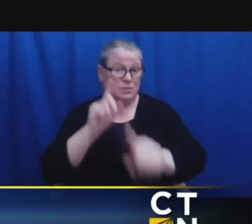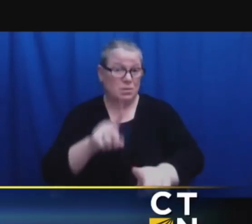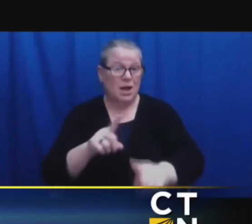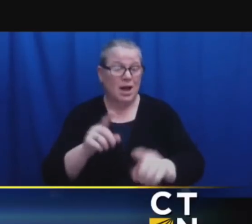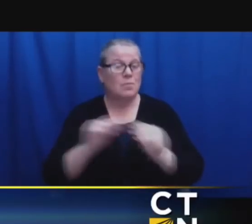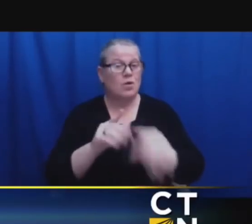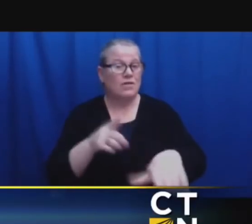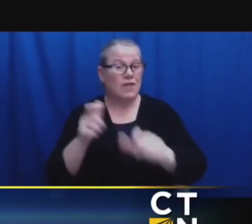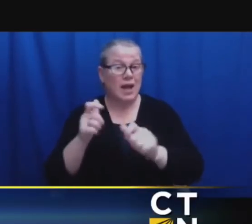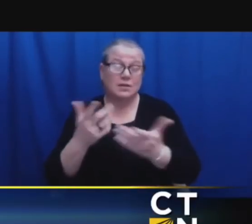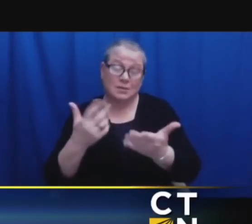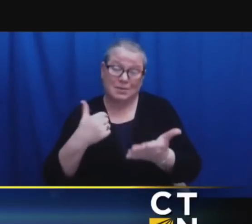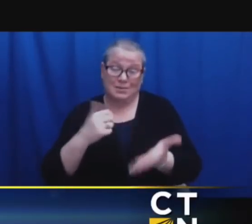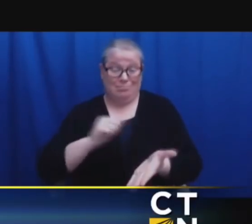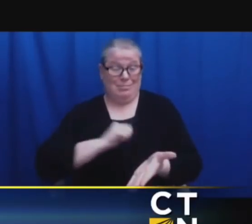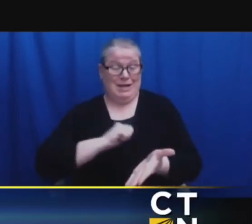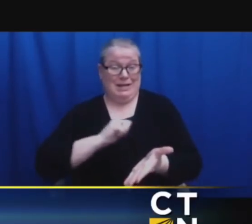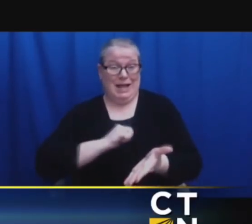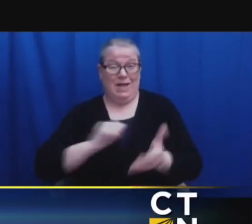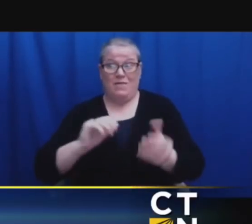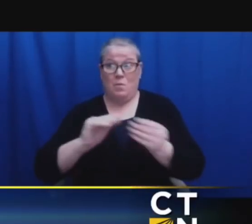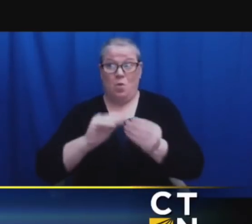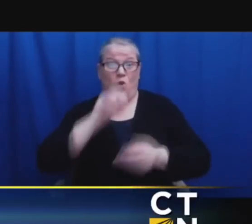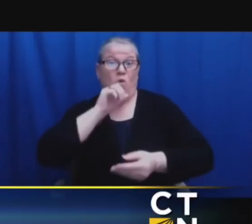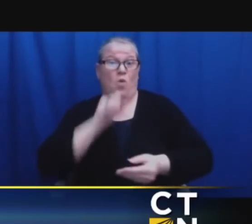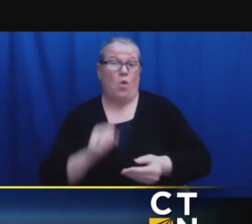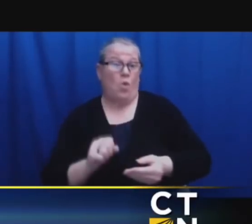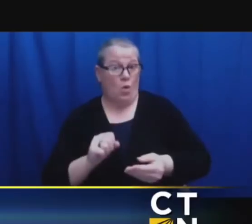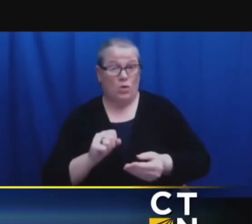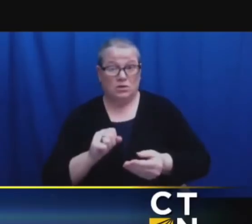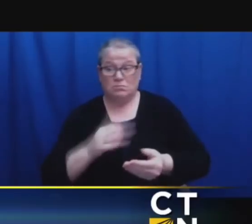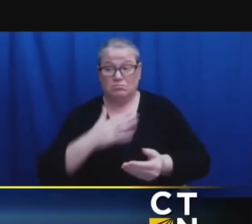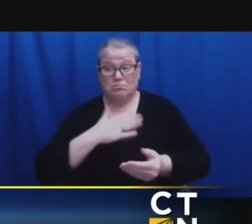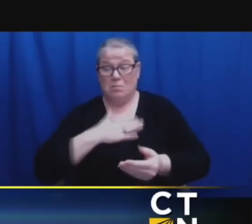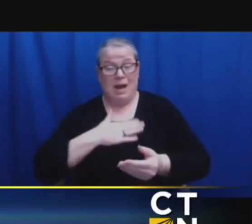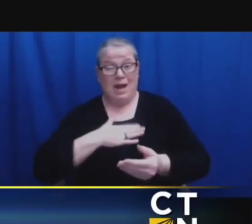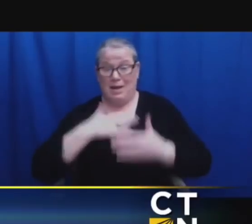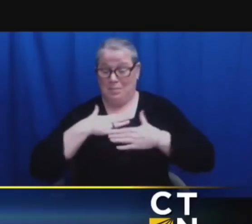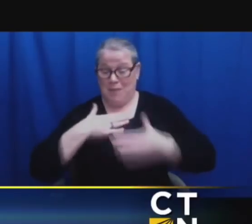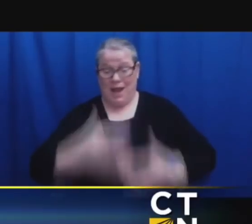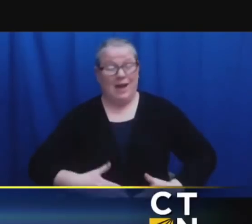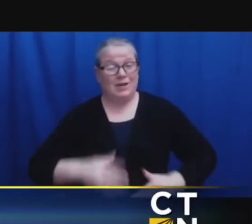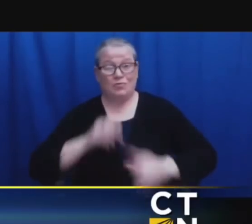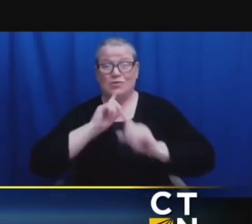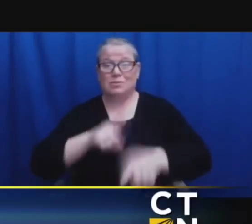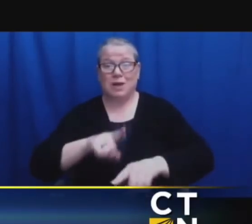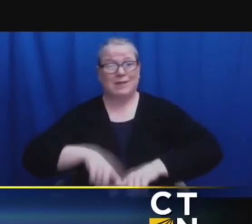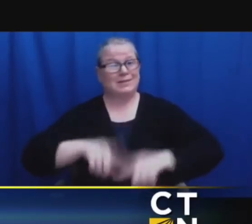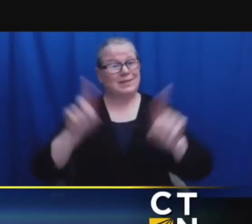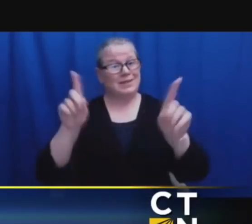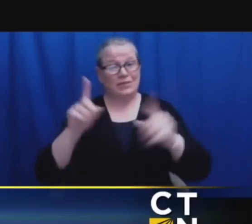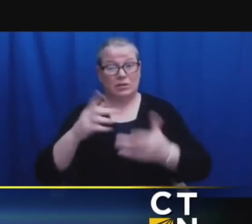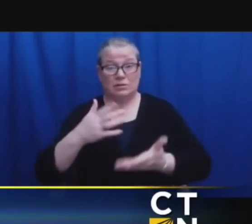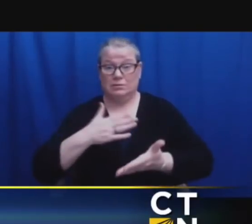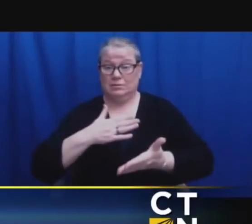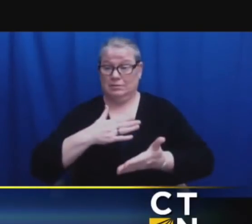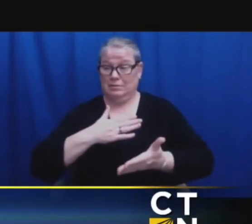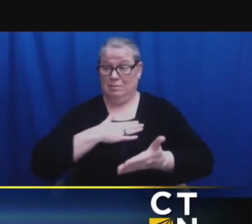less robust my immune system. I don't respond in the same way. My immune system has been around for 50 some